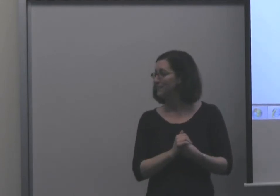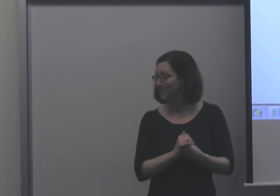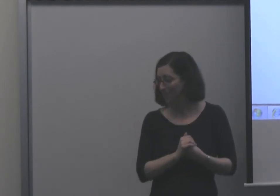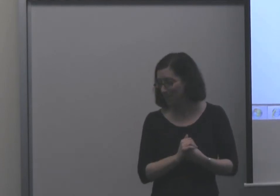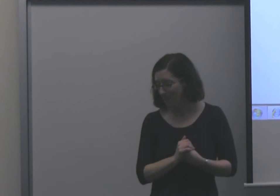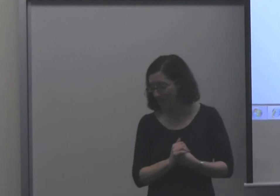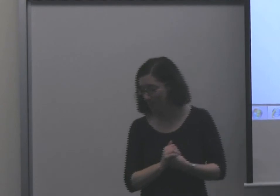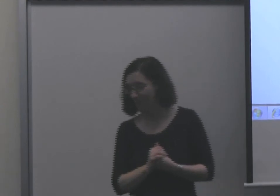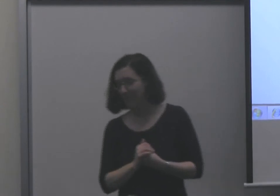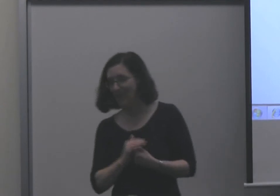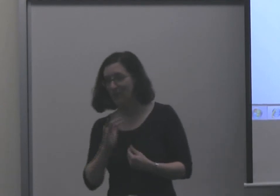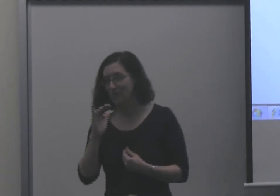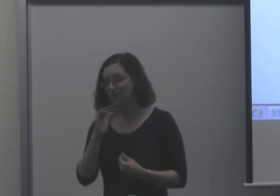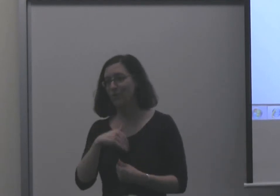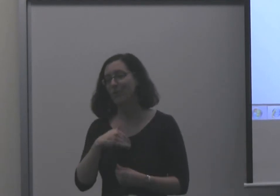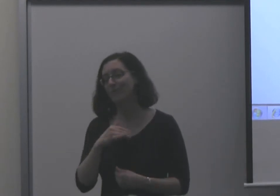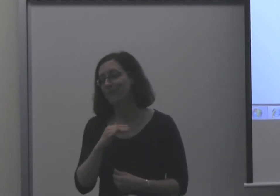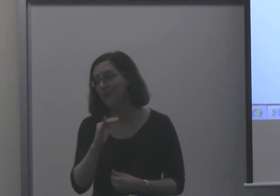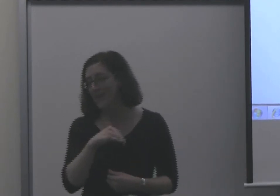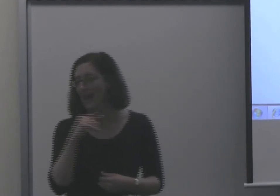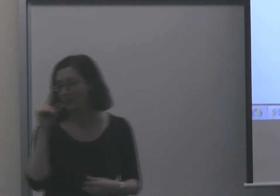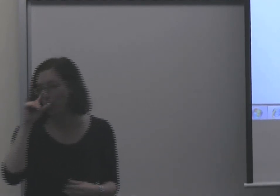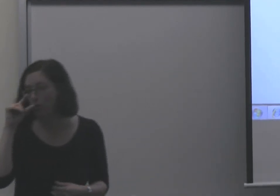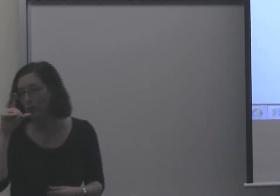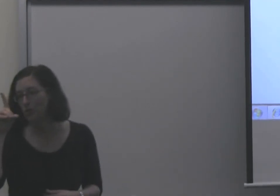So that's Google Docs in a nutshell.